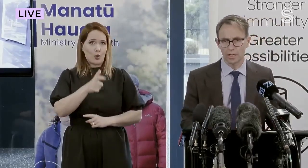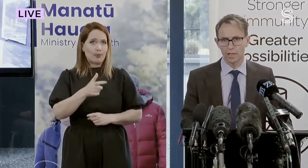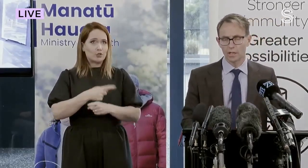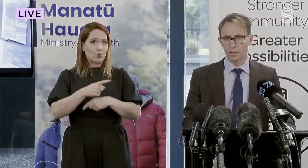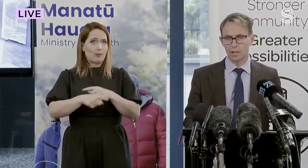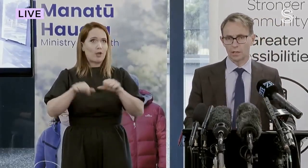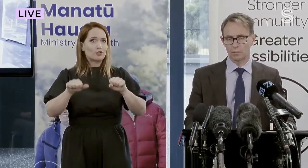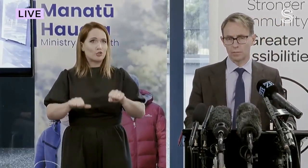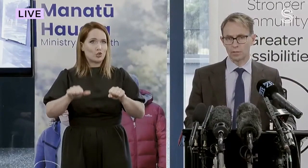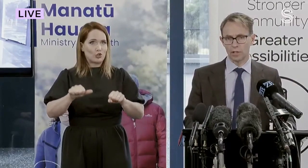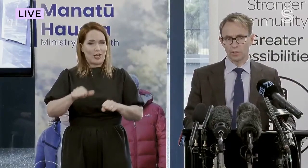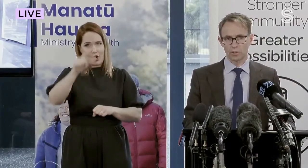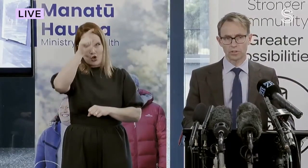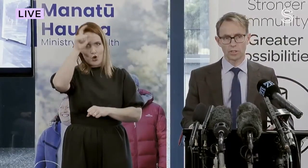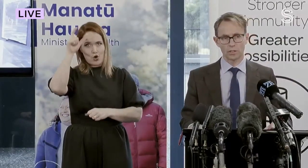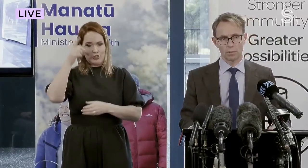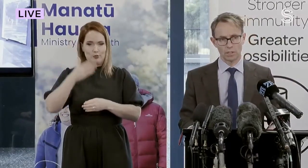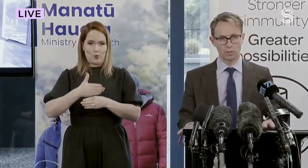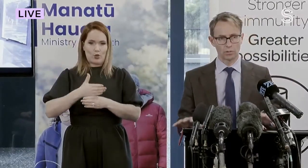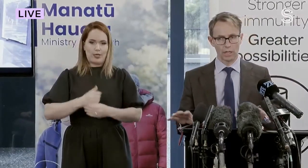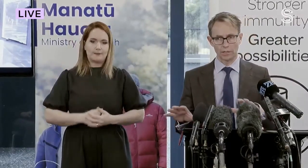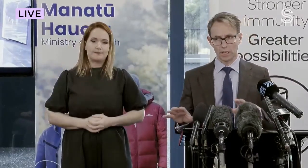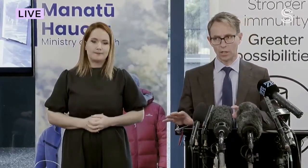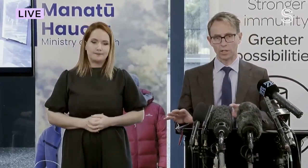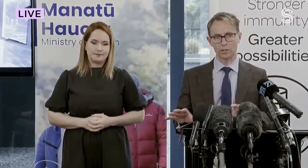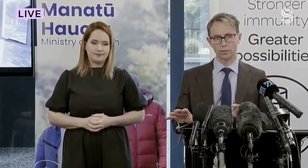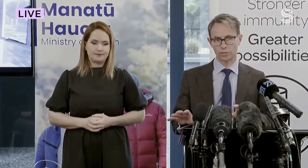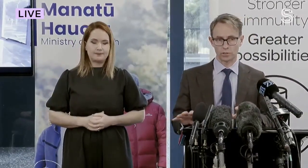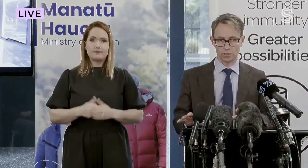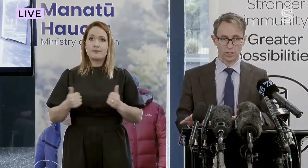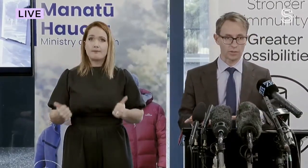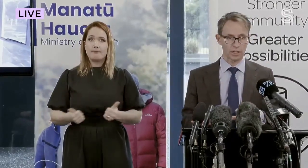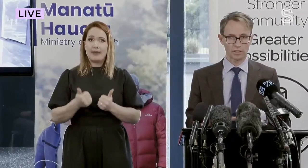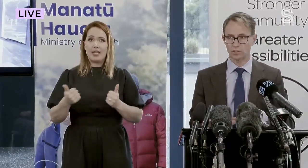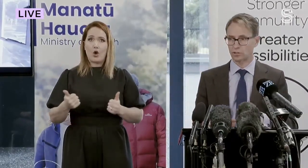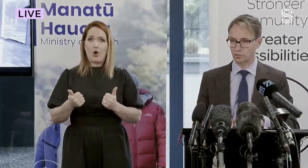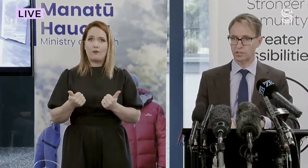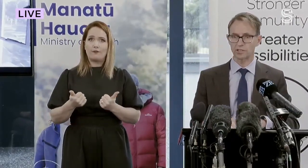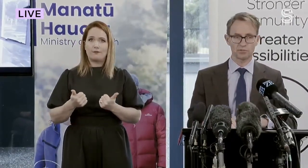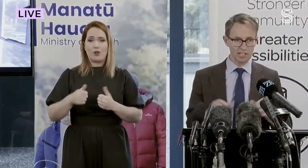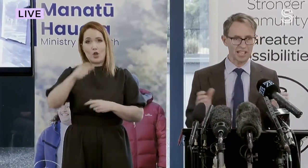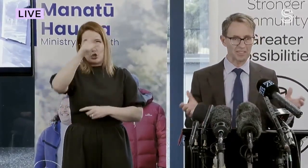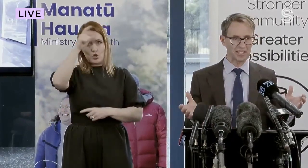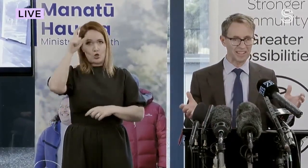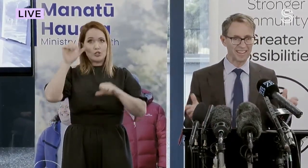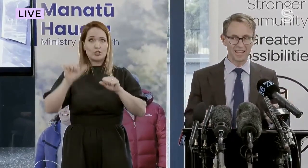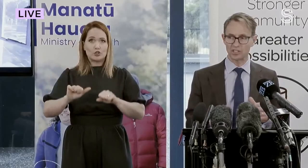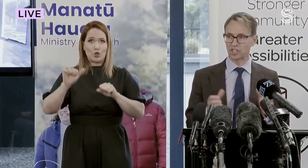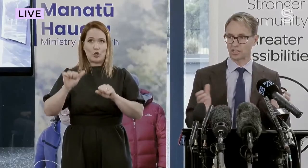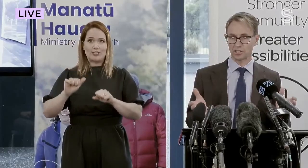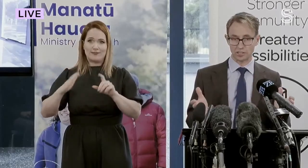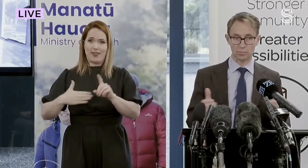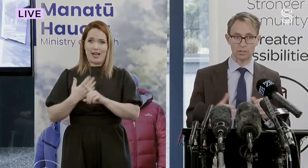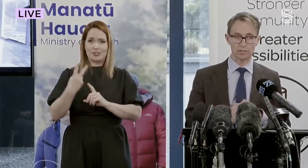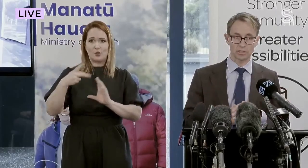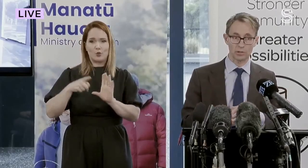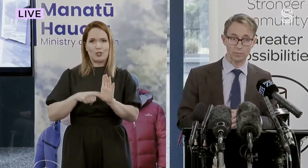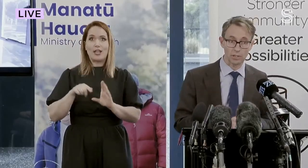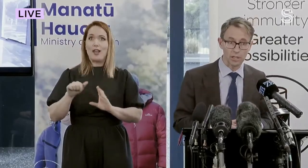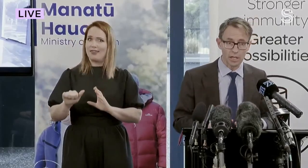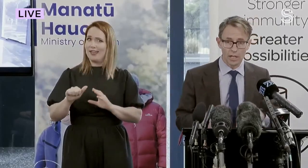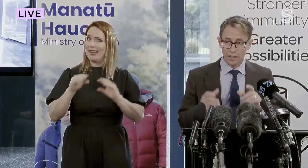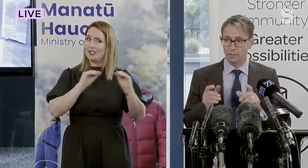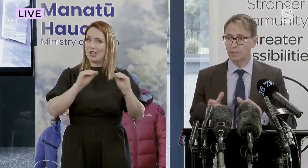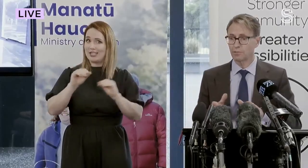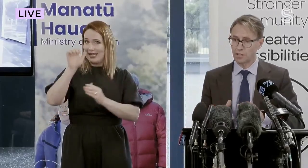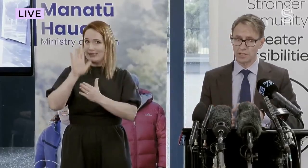students? Many of our nursing, medical and allied health students over the last 2 or 3 years have really had their educational experience